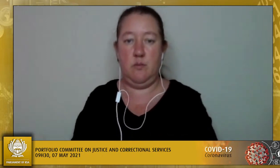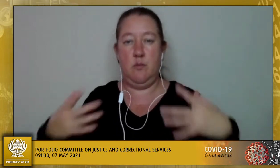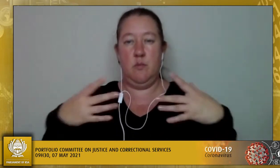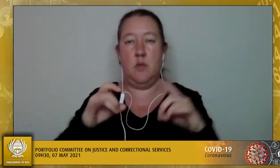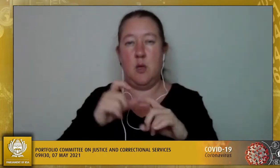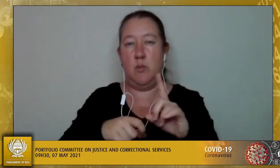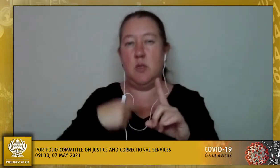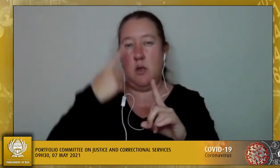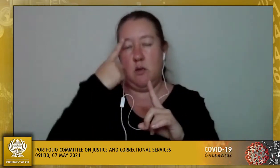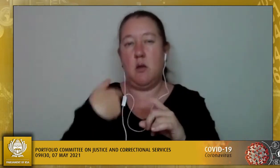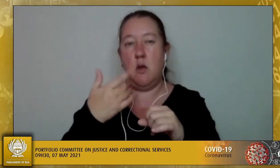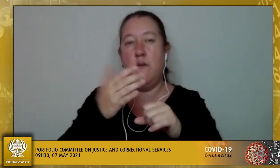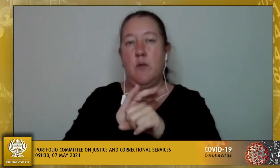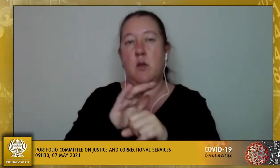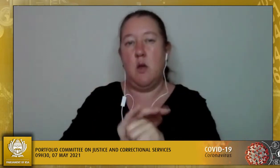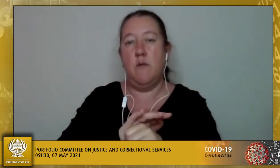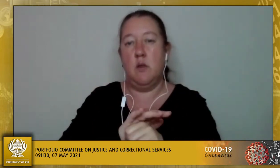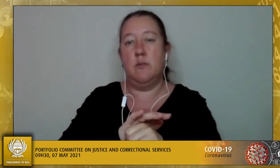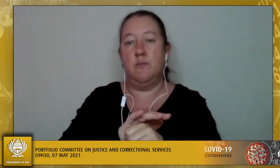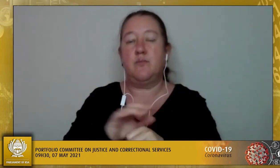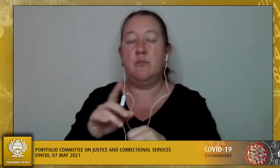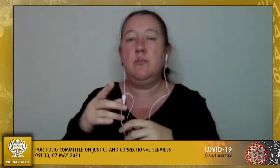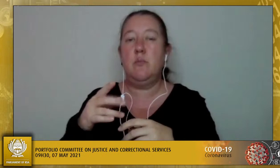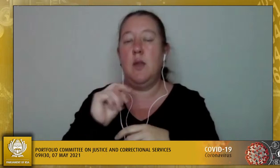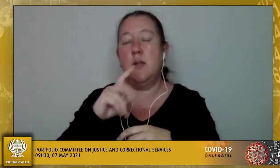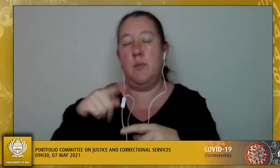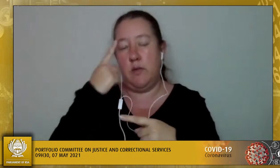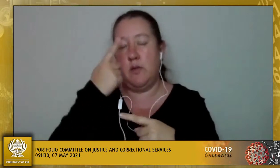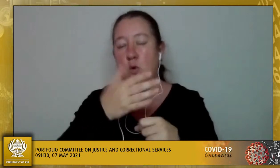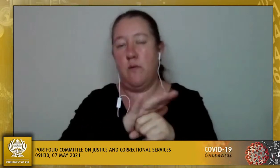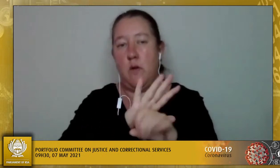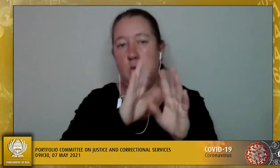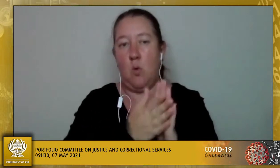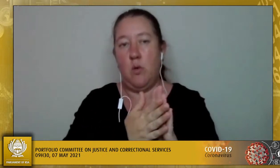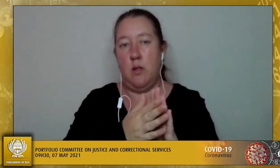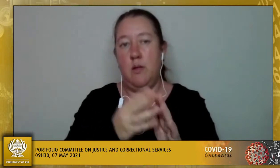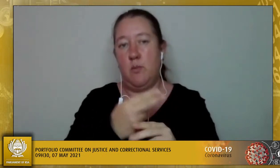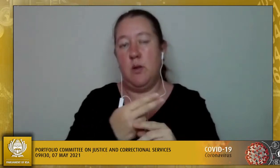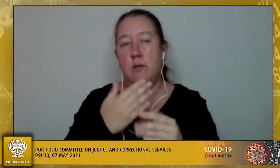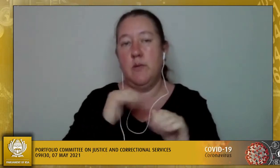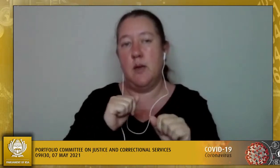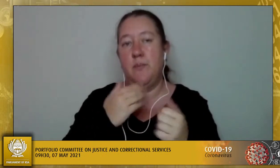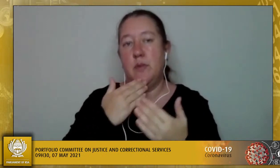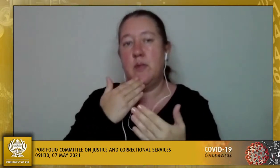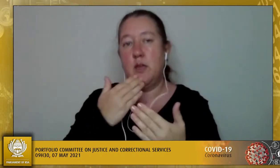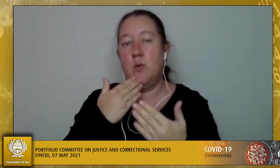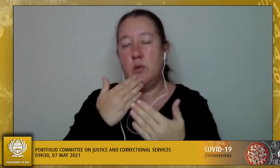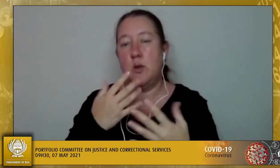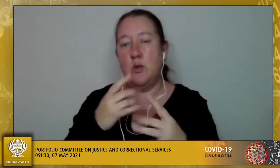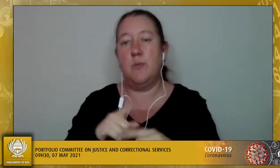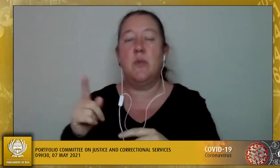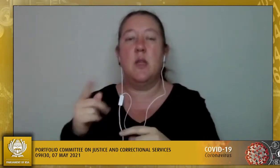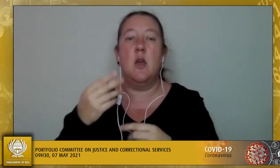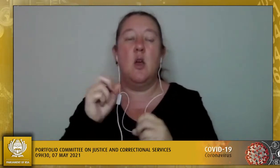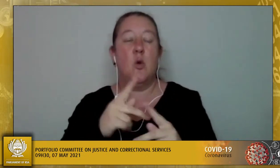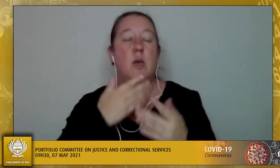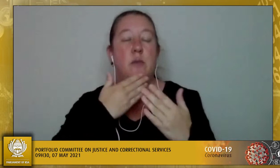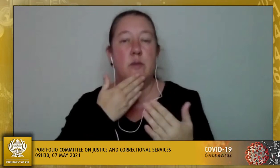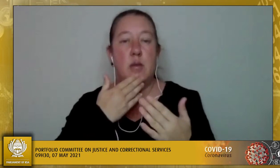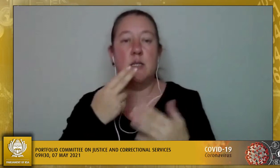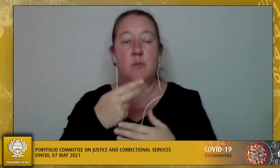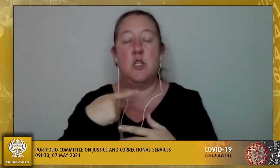have covered I think you've covered all hermion yeah thank you thank you okay thanks I mean uh